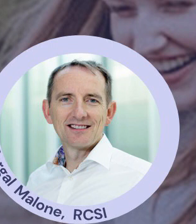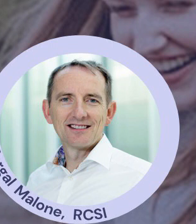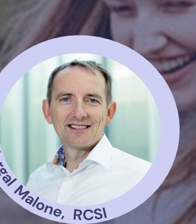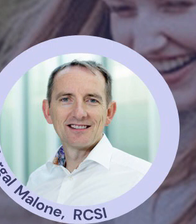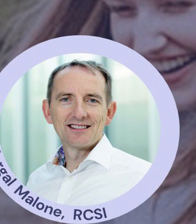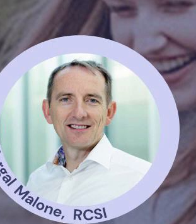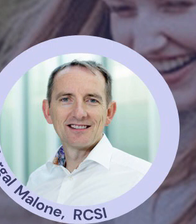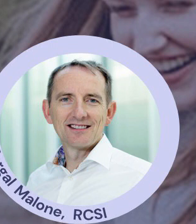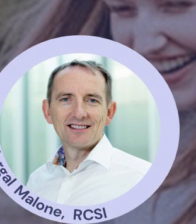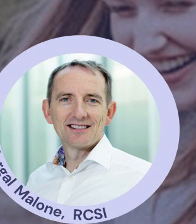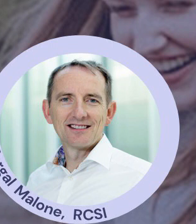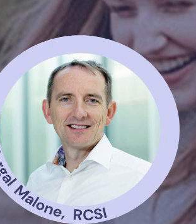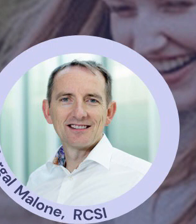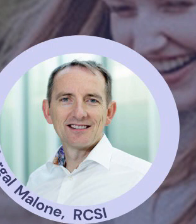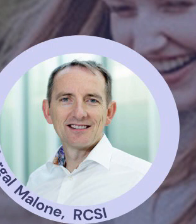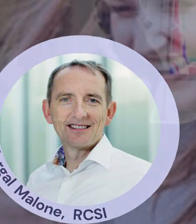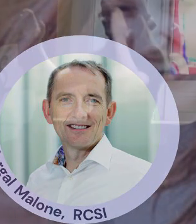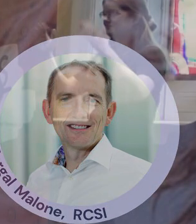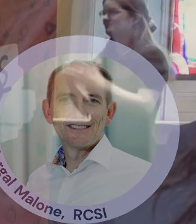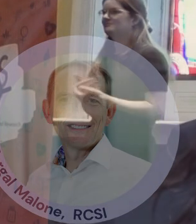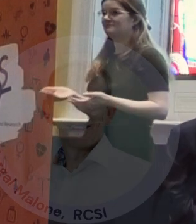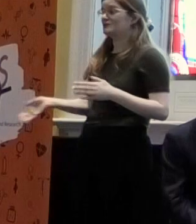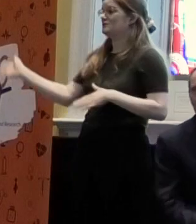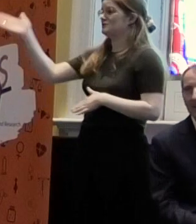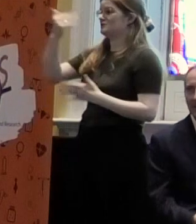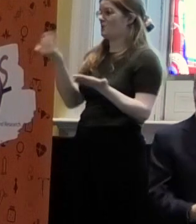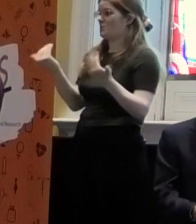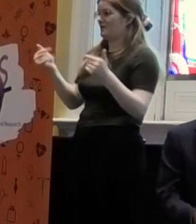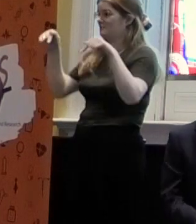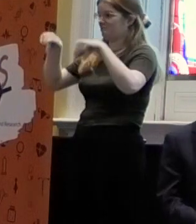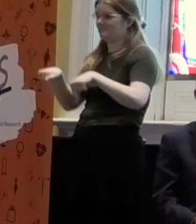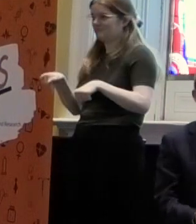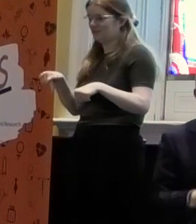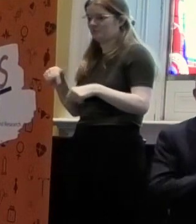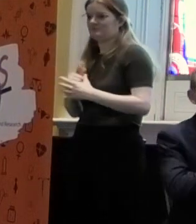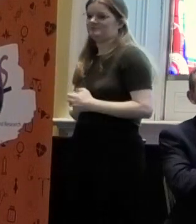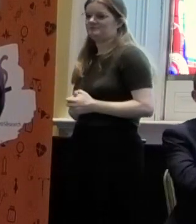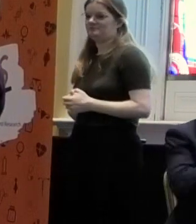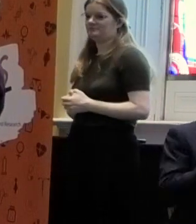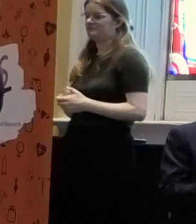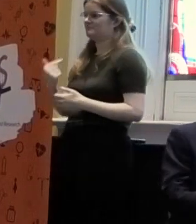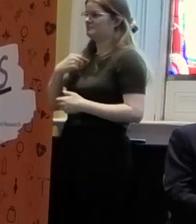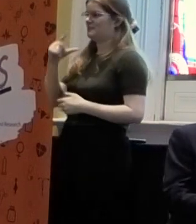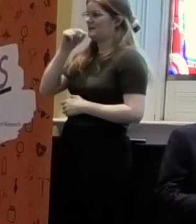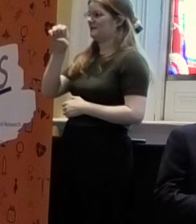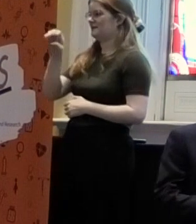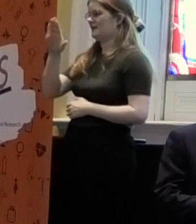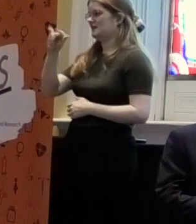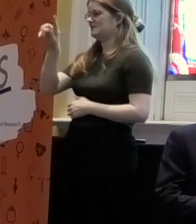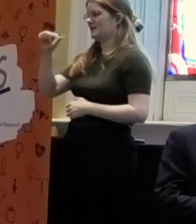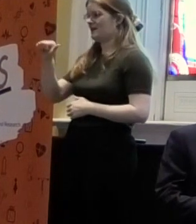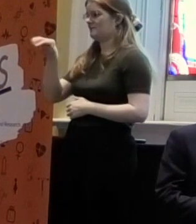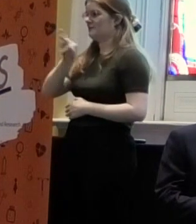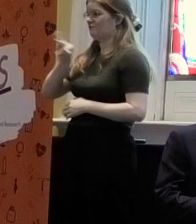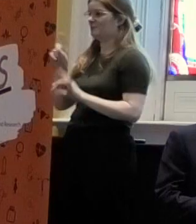Hi, everyone. Hi. You're all very welcome to be here with us today. My name is Elisa. I am from